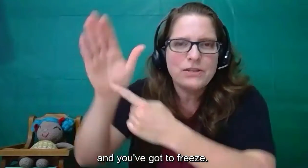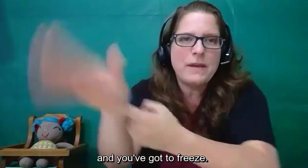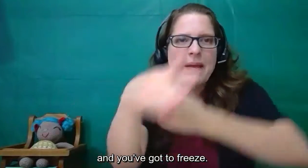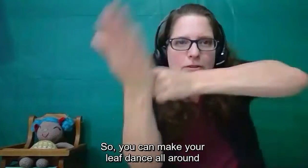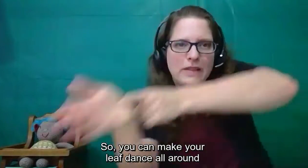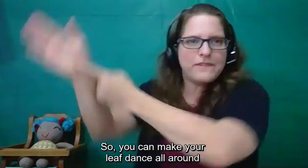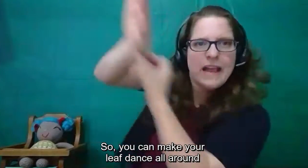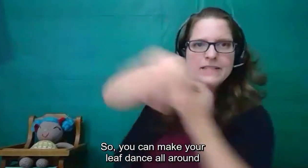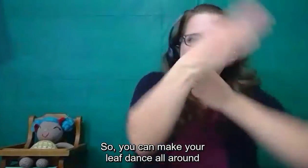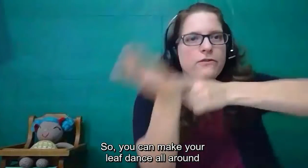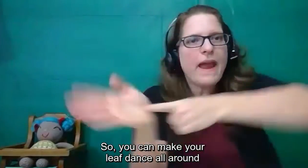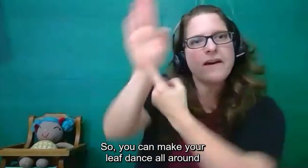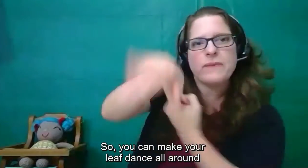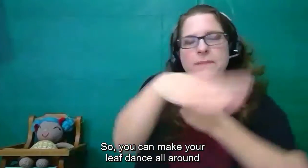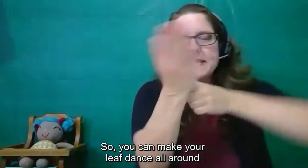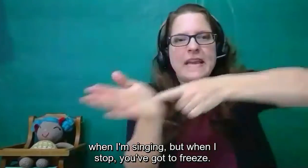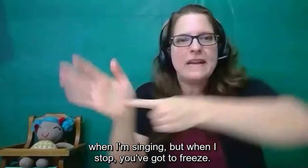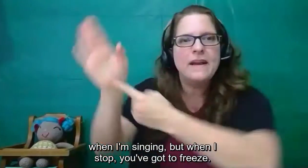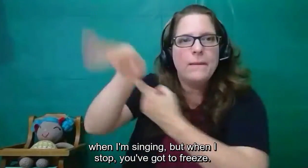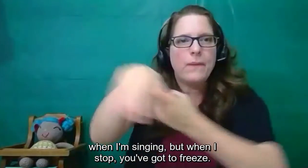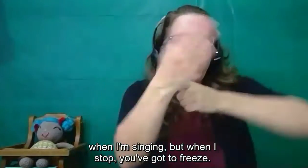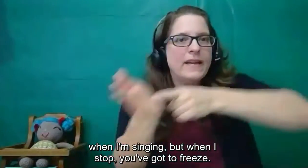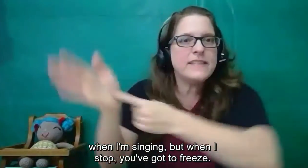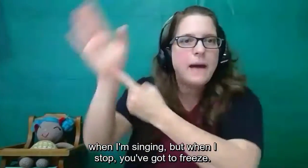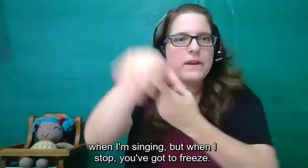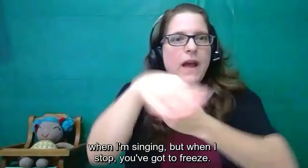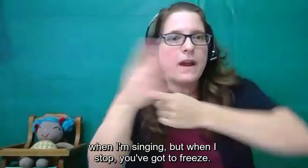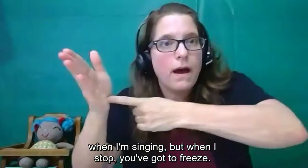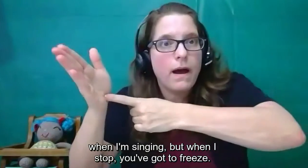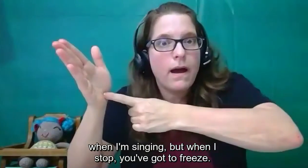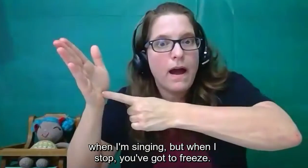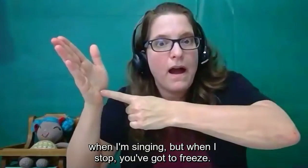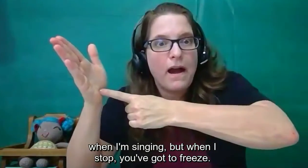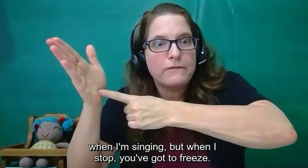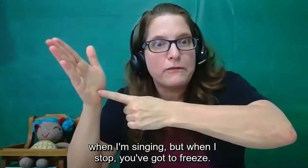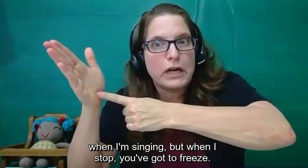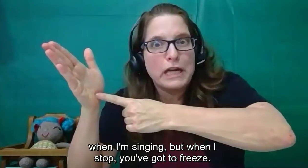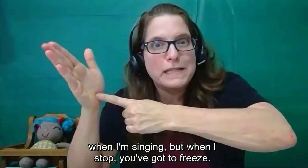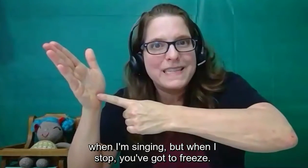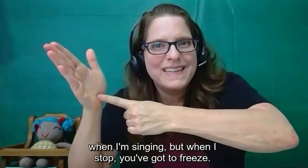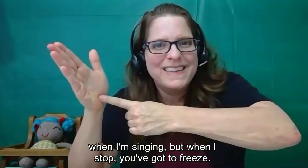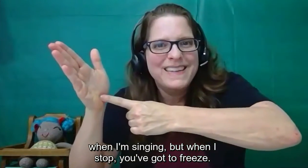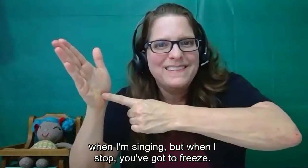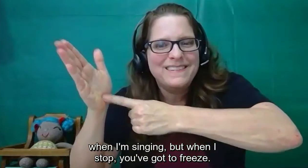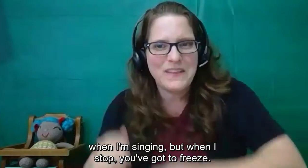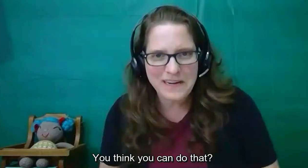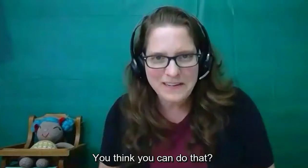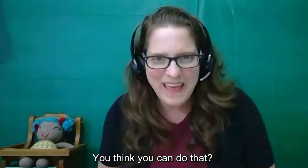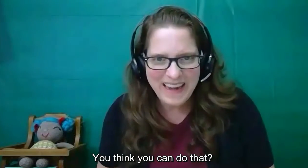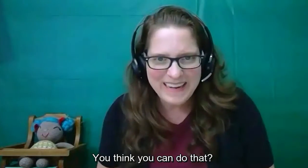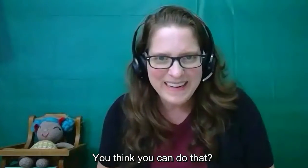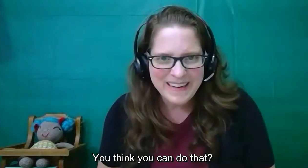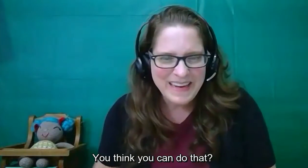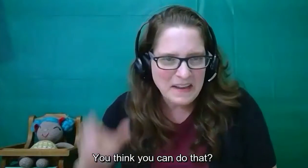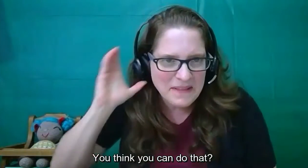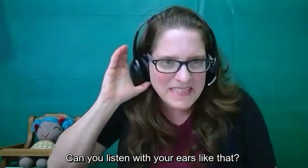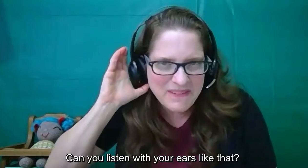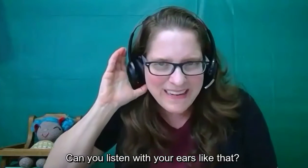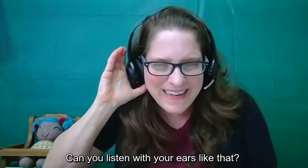So you can make your leaf dance all around when I'm singing, but when I stop, you got to freeze. You think you can do that? Can you listen with your